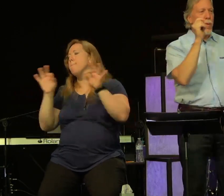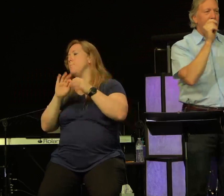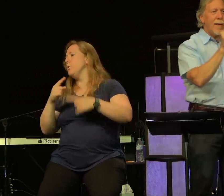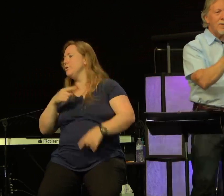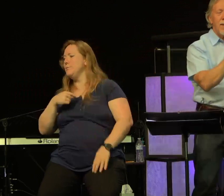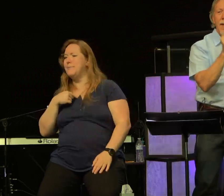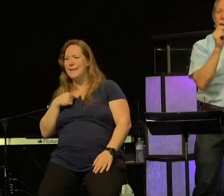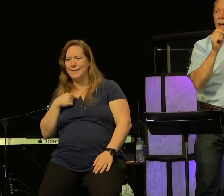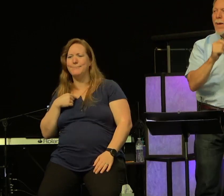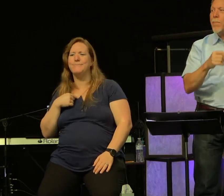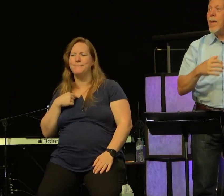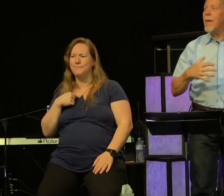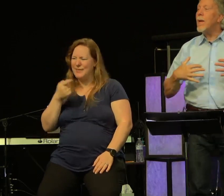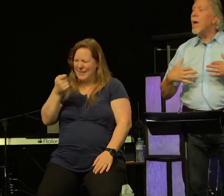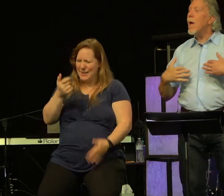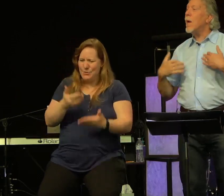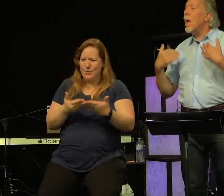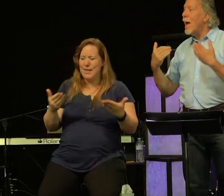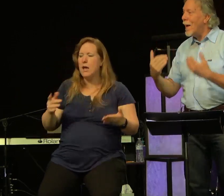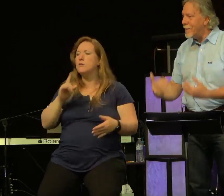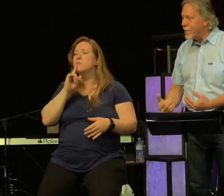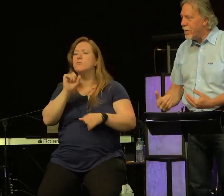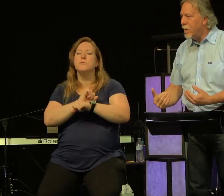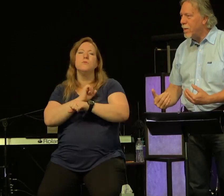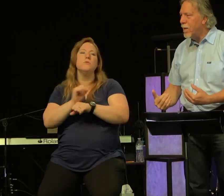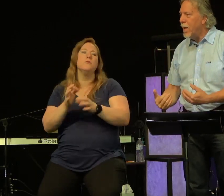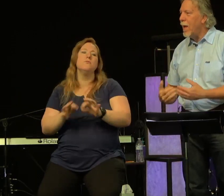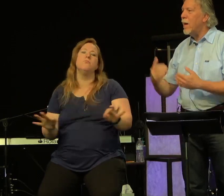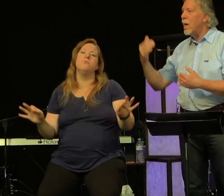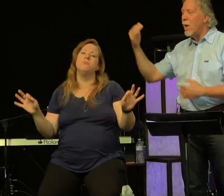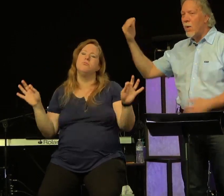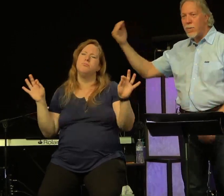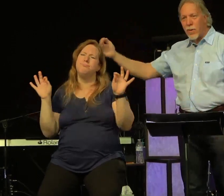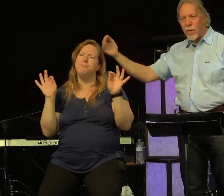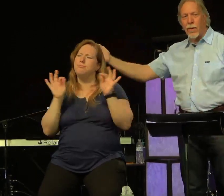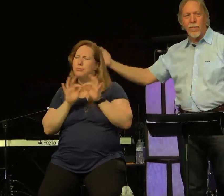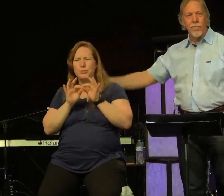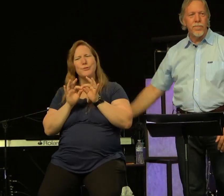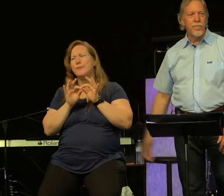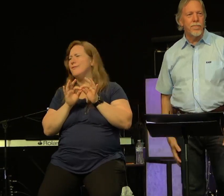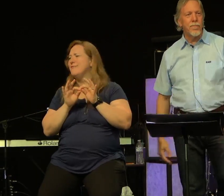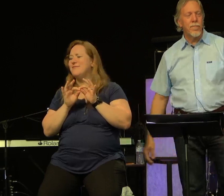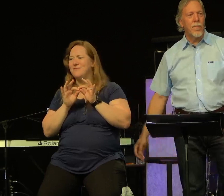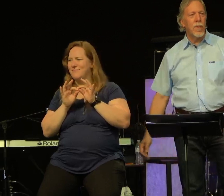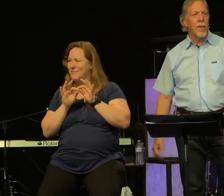Little things that mean a lot in the long term.